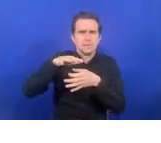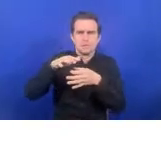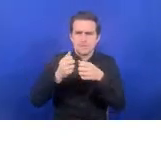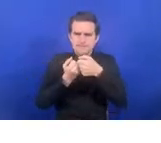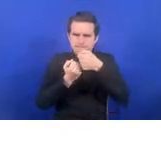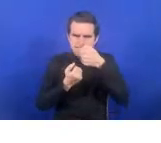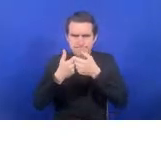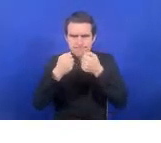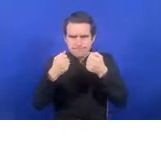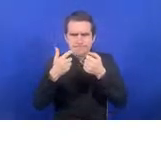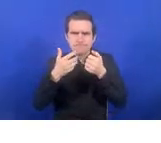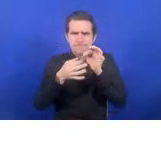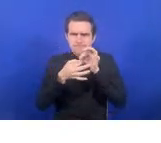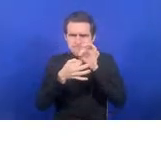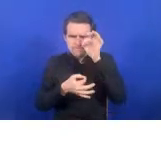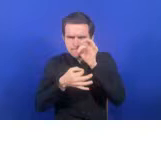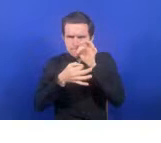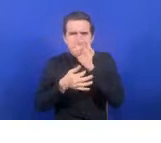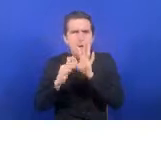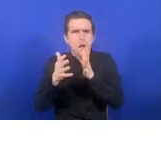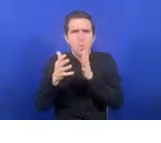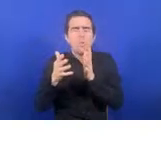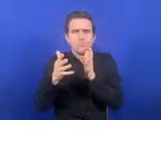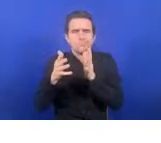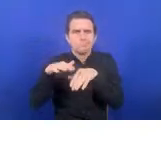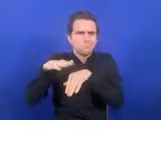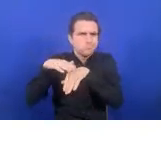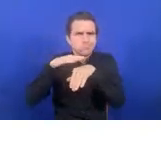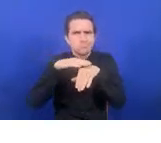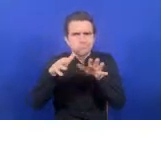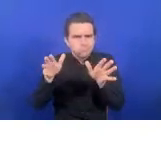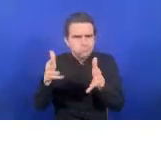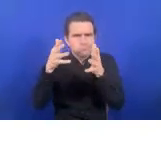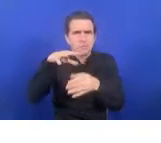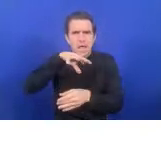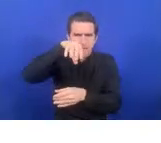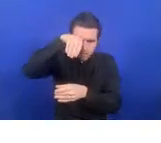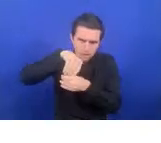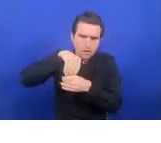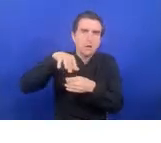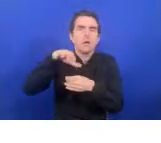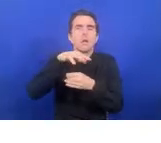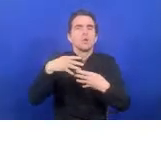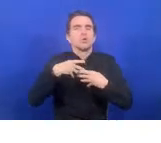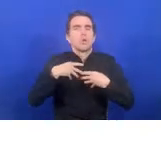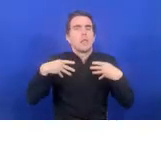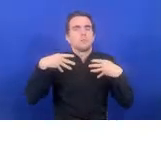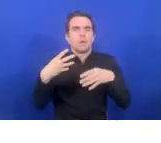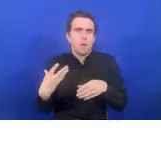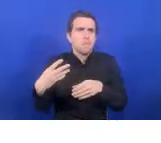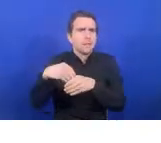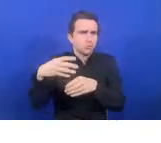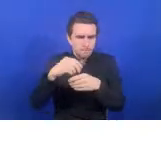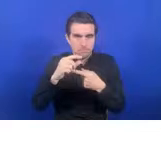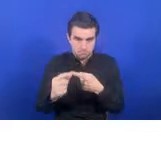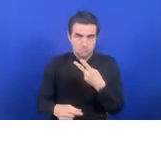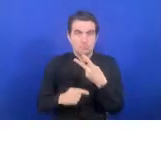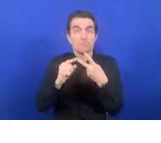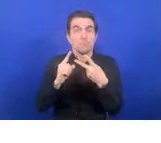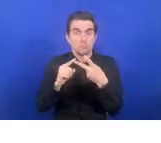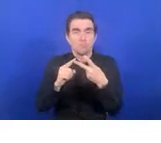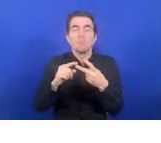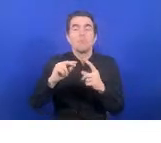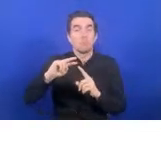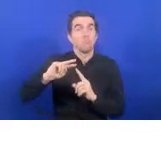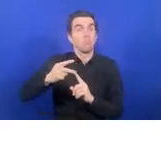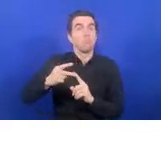be looking at an example from our colleague from Liberia, talking about gender